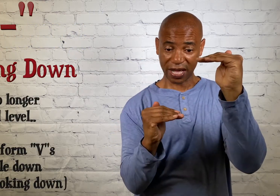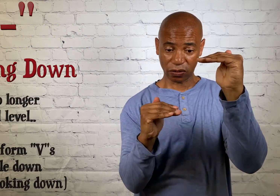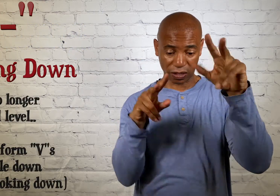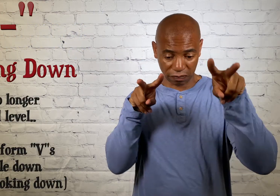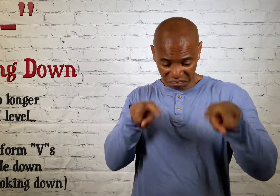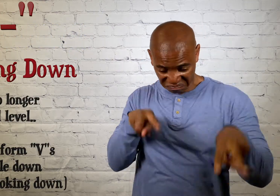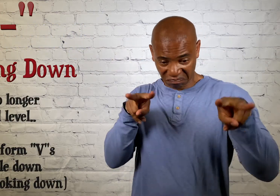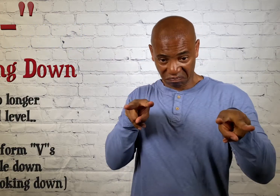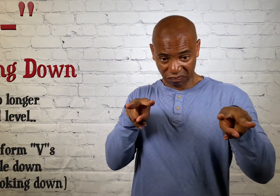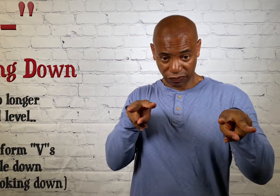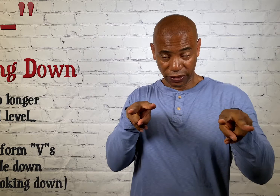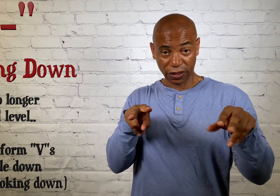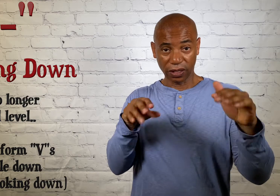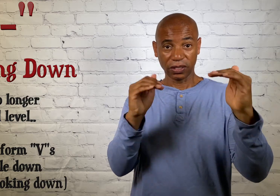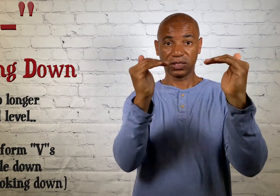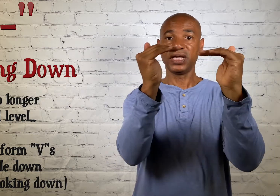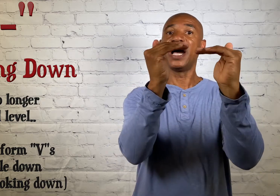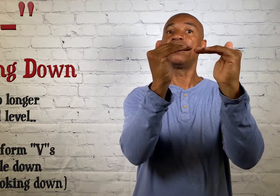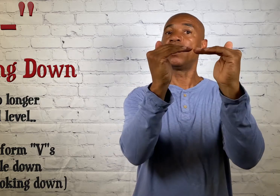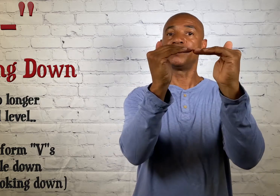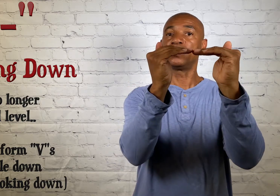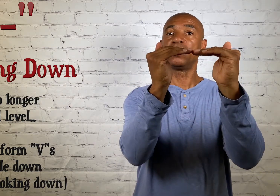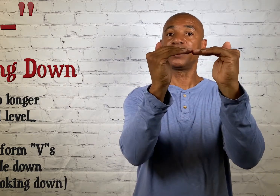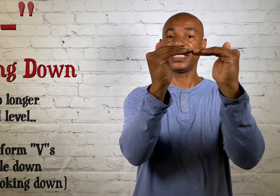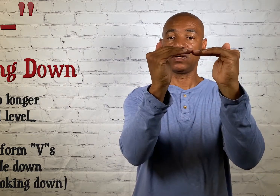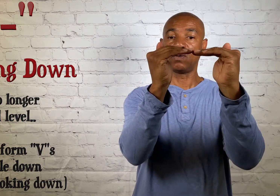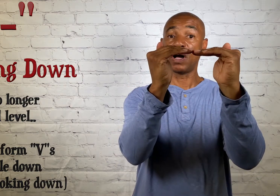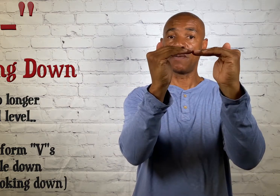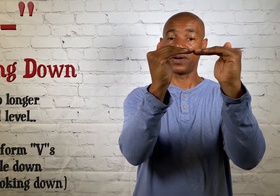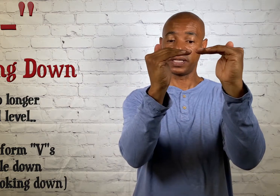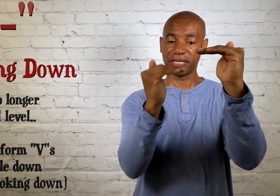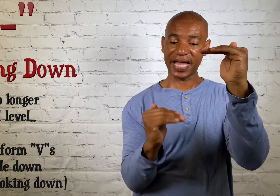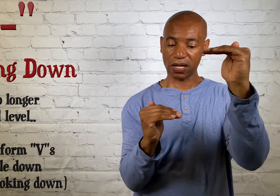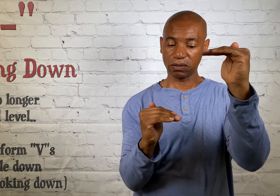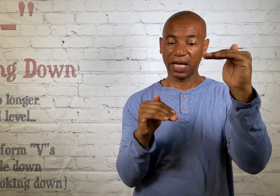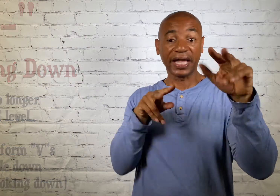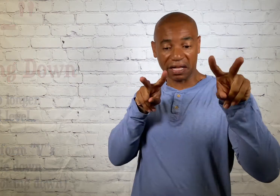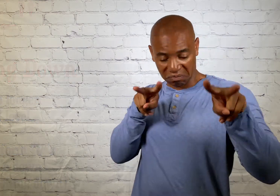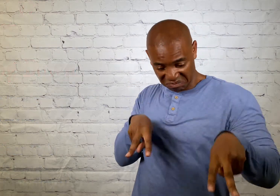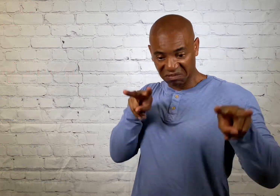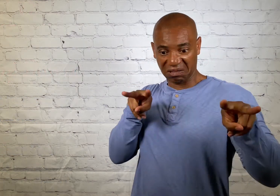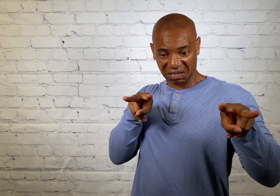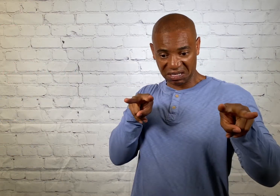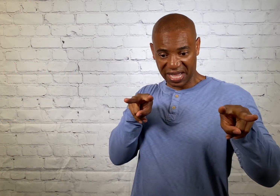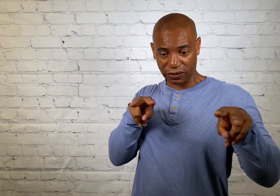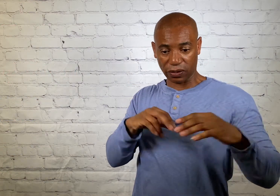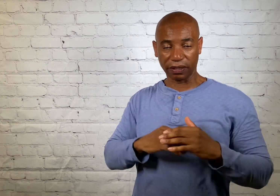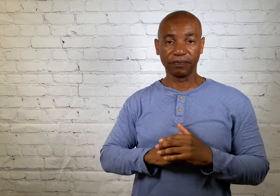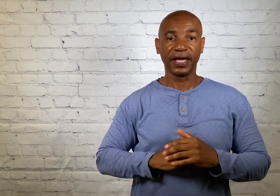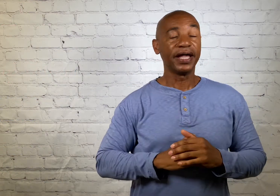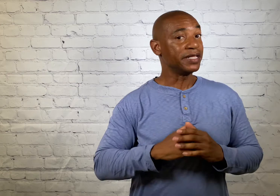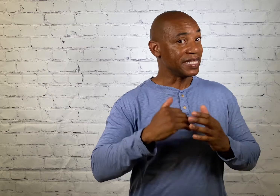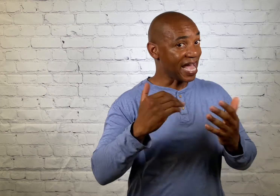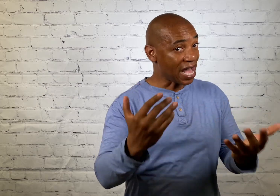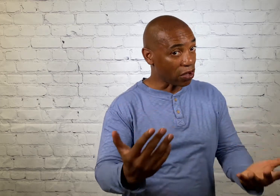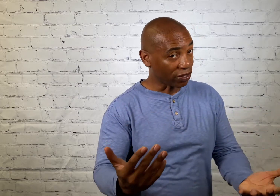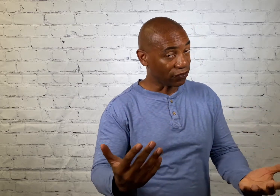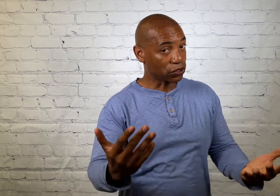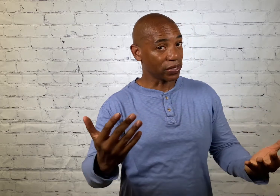on them. See how I'm no longer equal? I brought it down, and then I'm looking down on them. Now, if you're doing it in